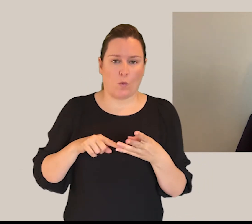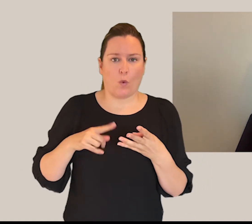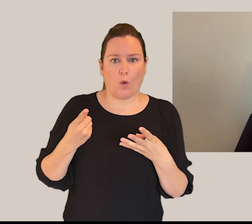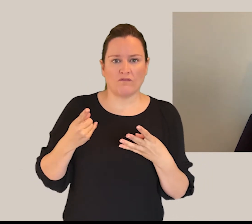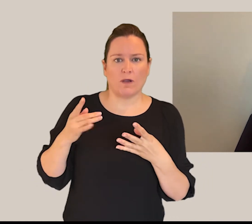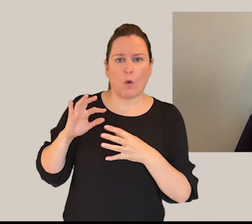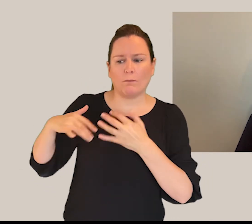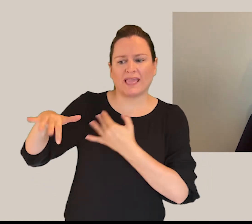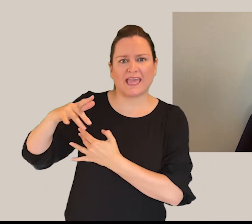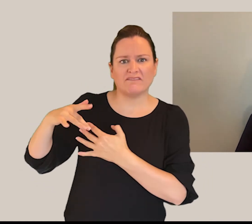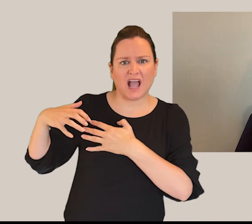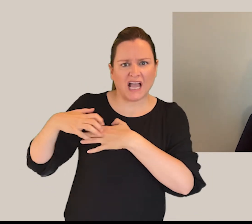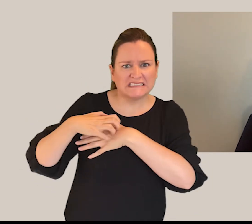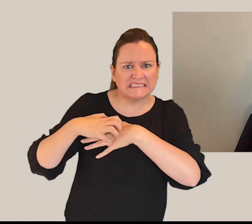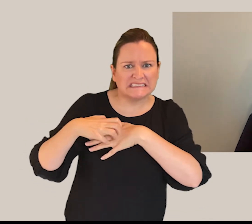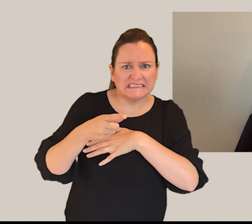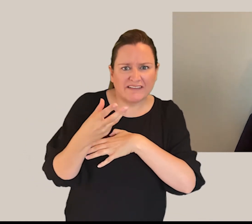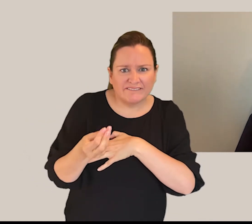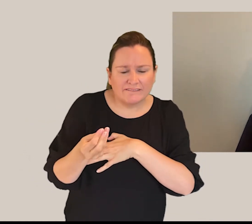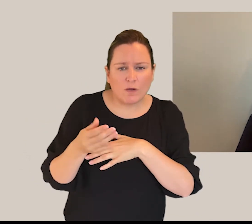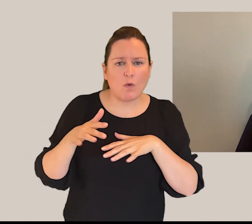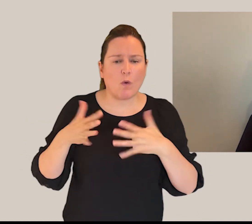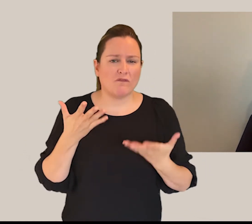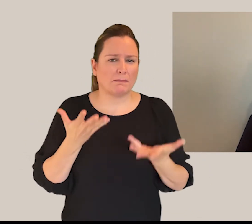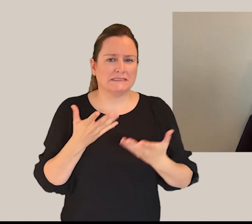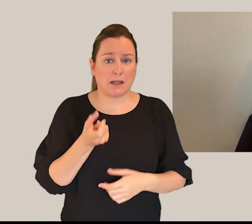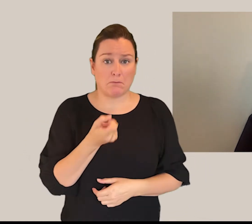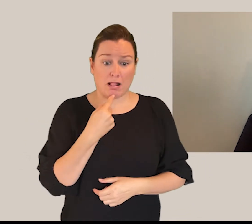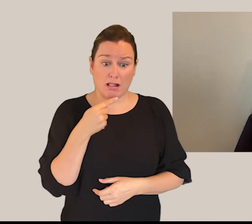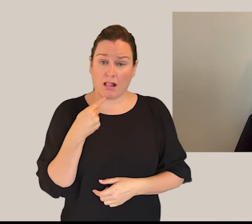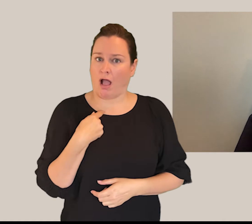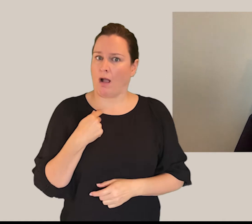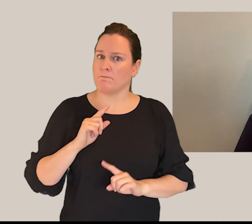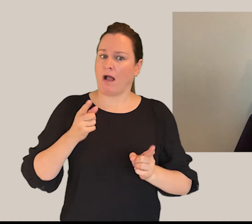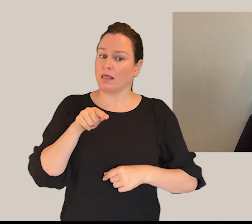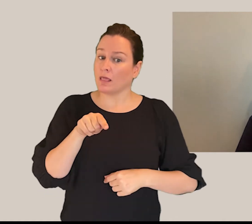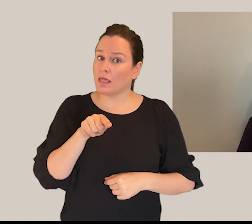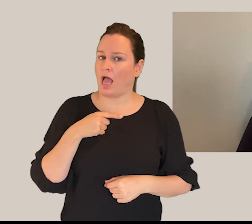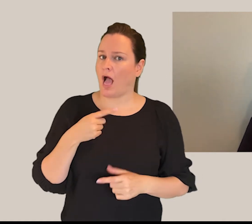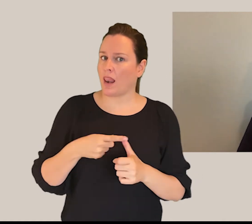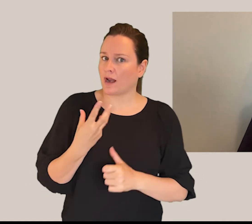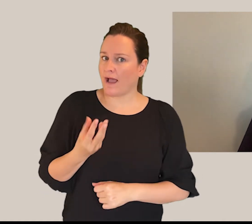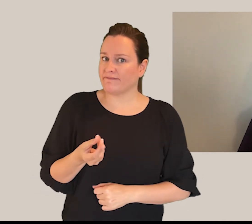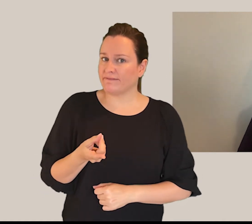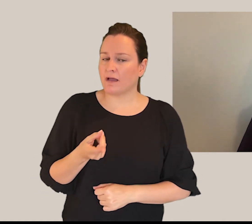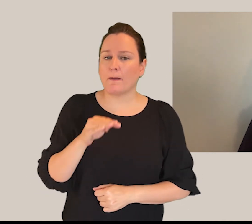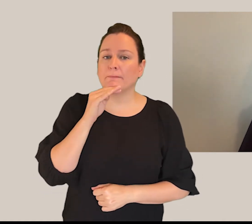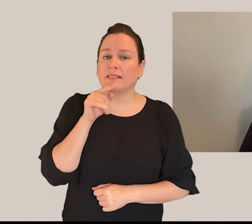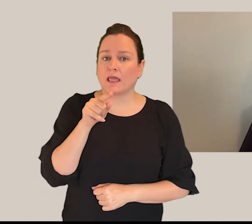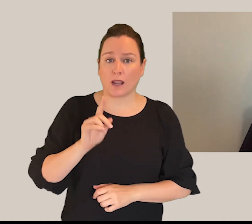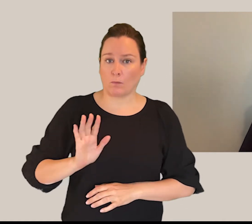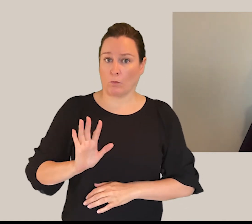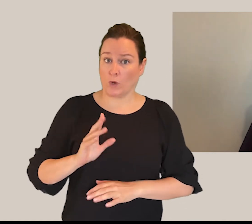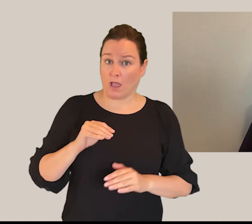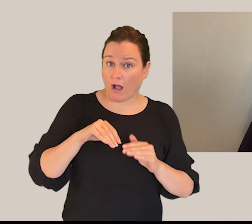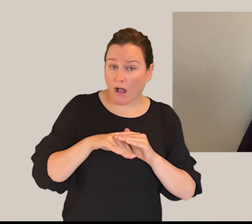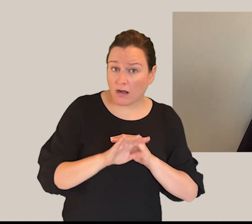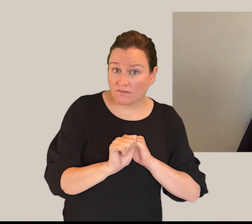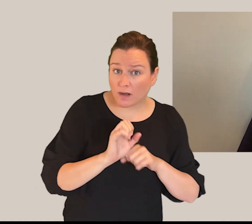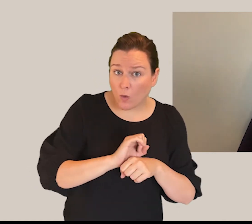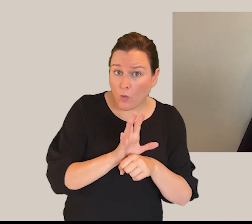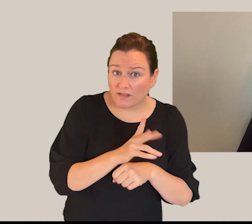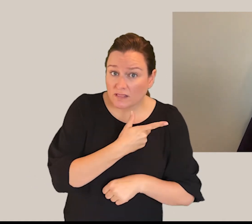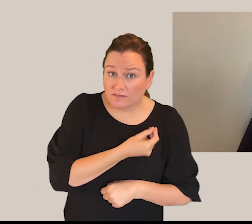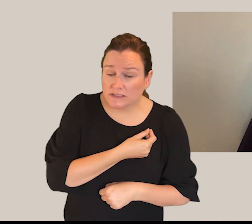or environmental allergies, or allergies to oral medications are not contraindication